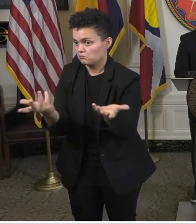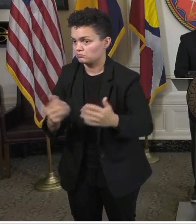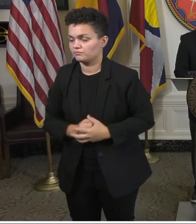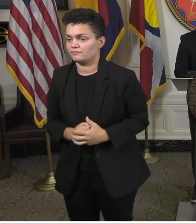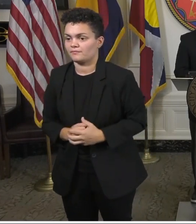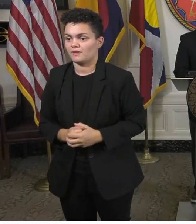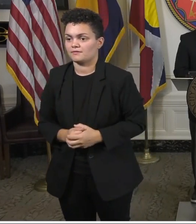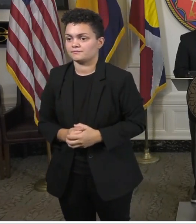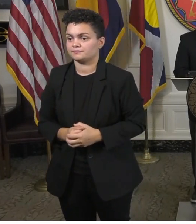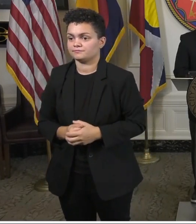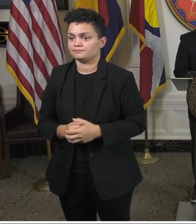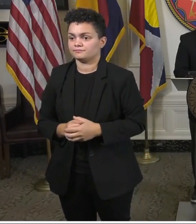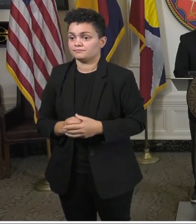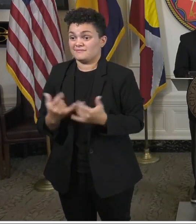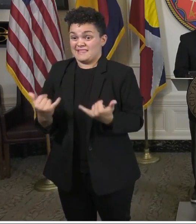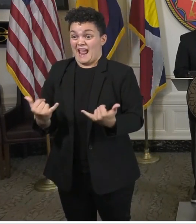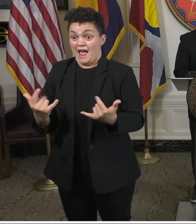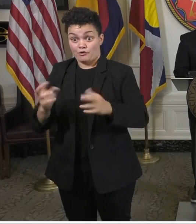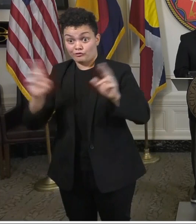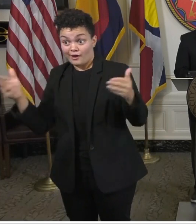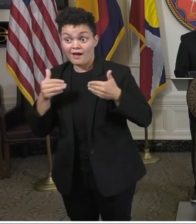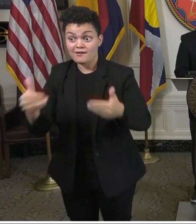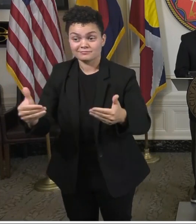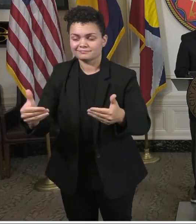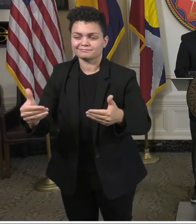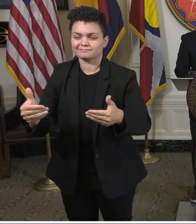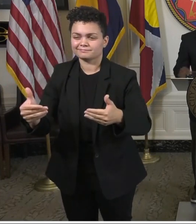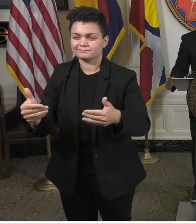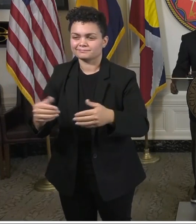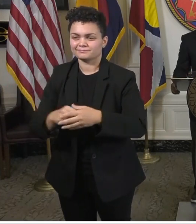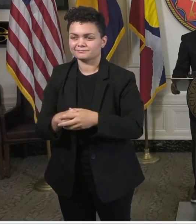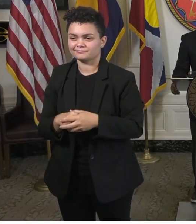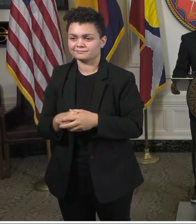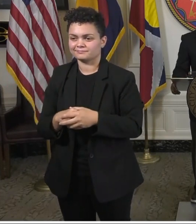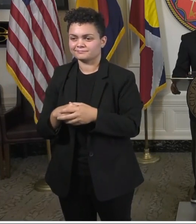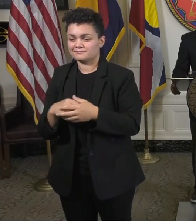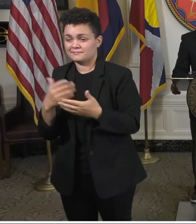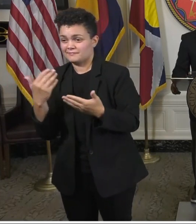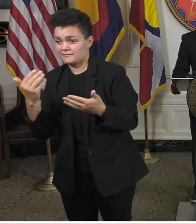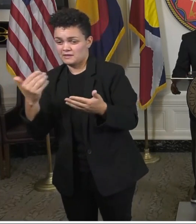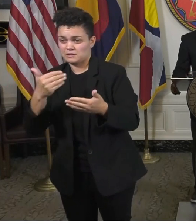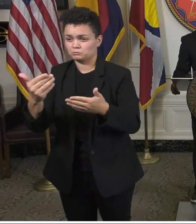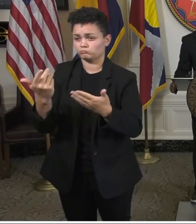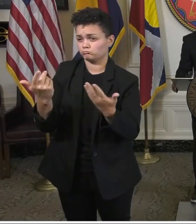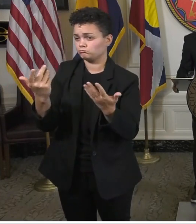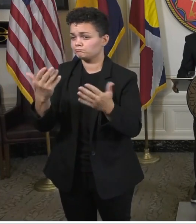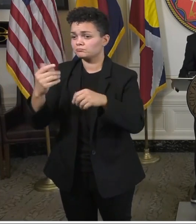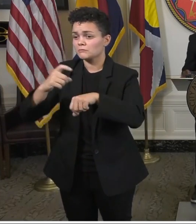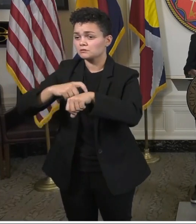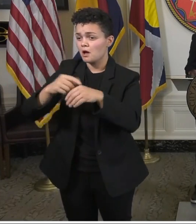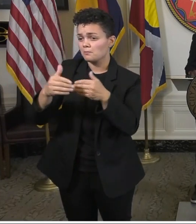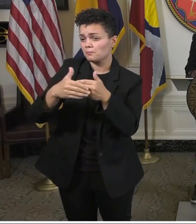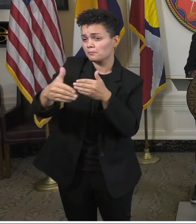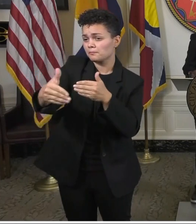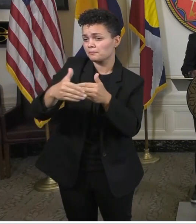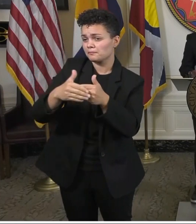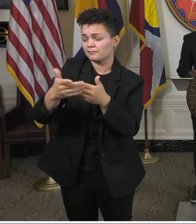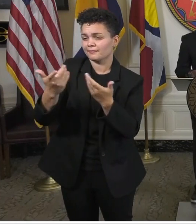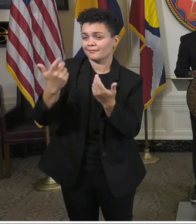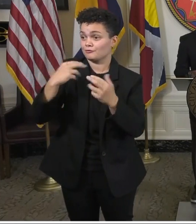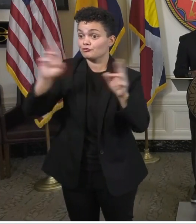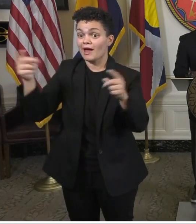called Protect Our Neighbors. We still have a lot of work to do. We're also continuing to ramp up our